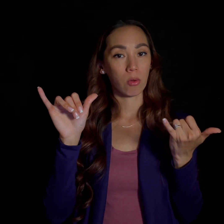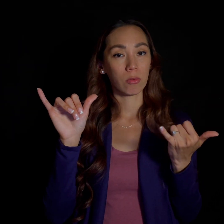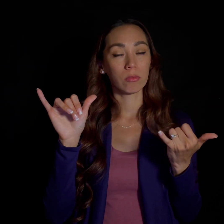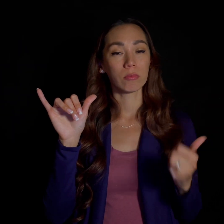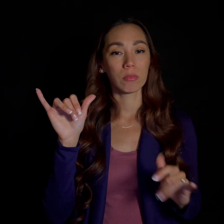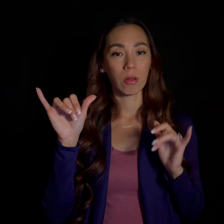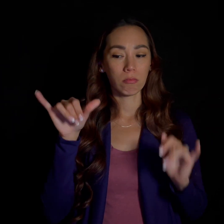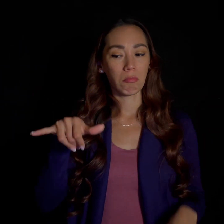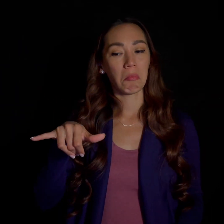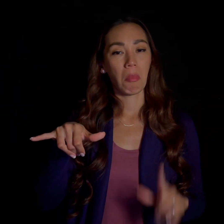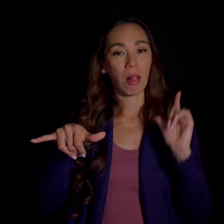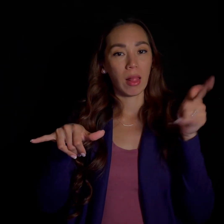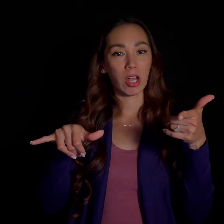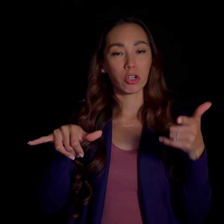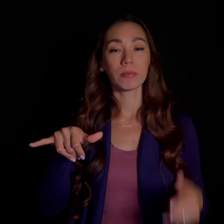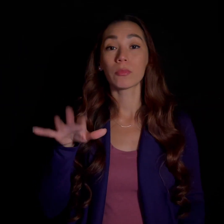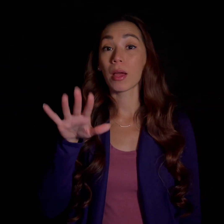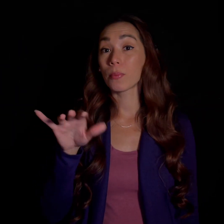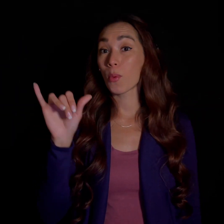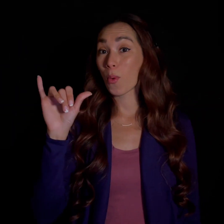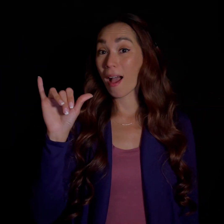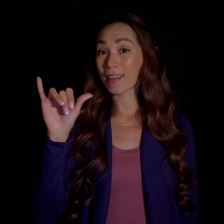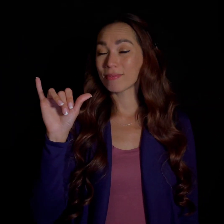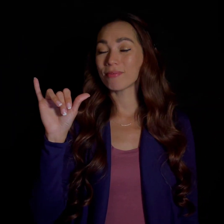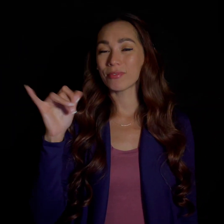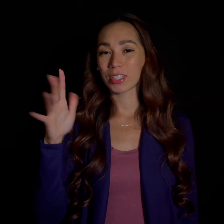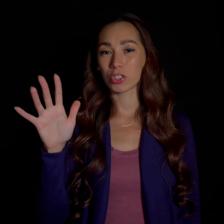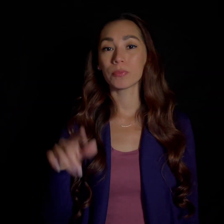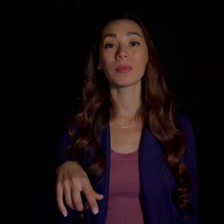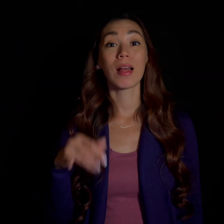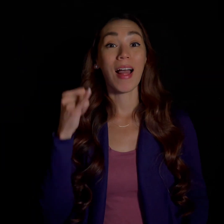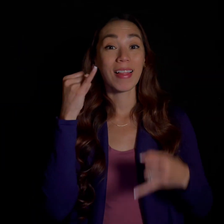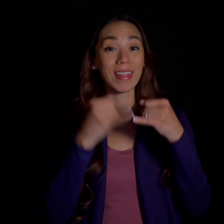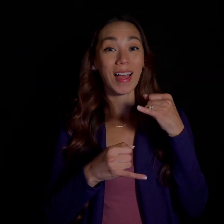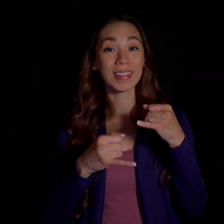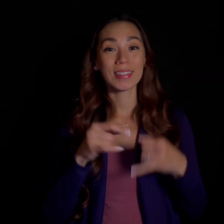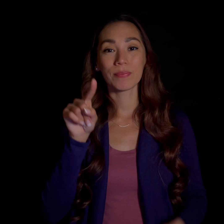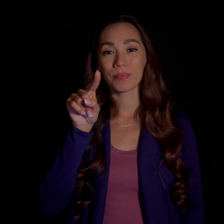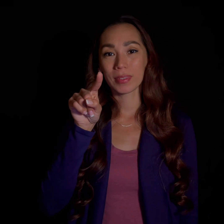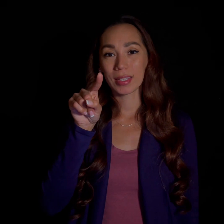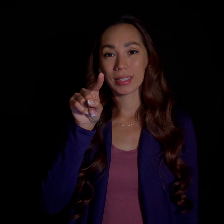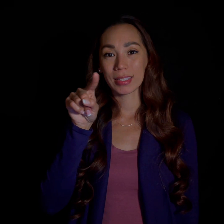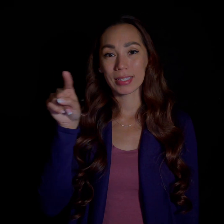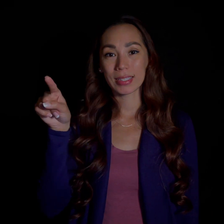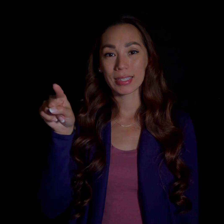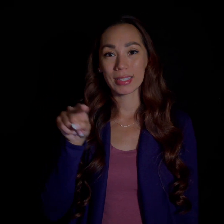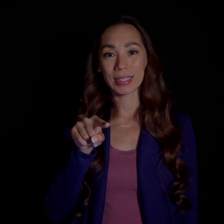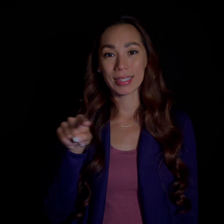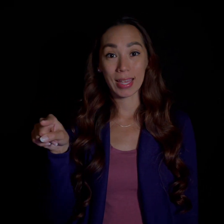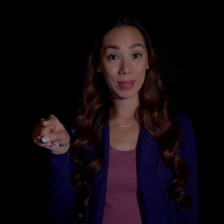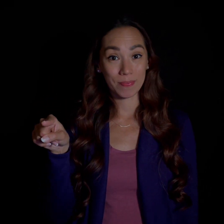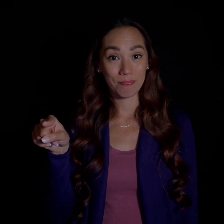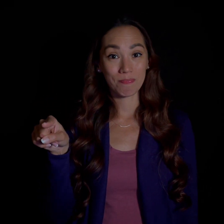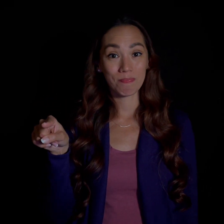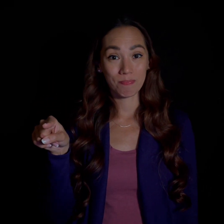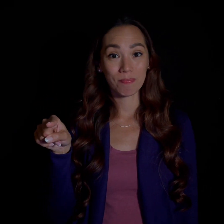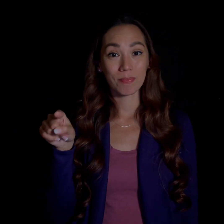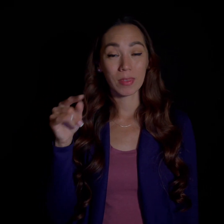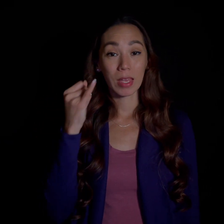the full spelled words. And lastly, Z. You're going to use your one hand shape and just kind of outline it the way you would write